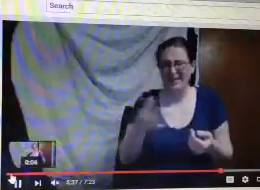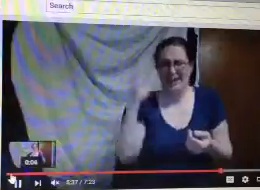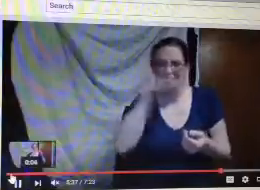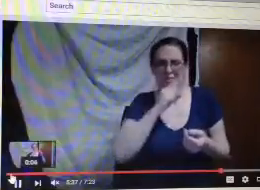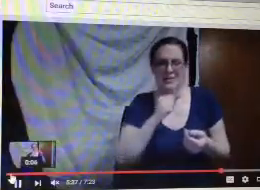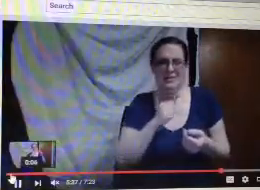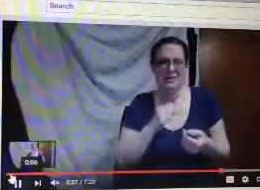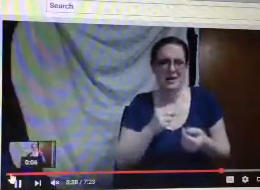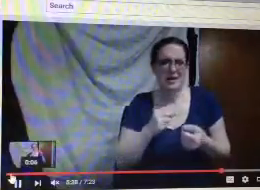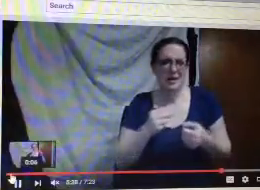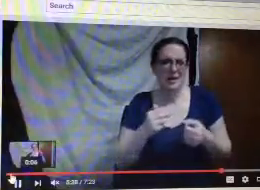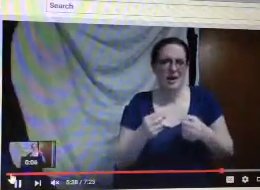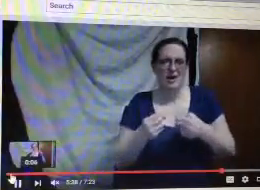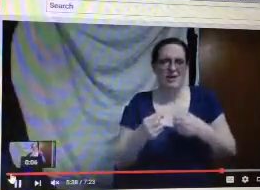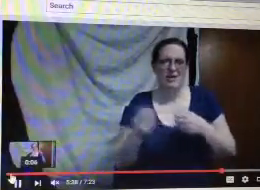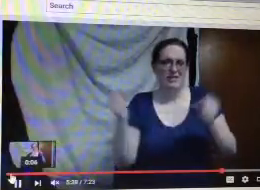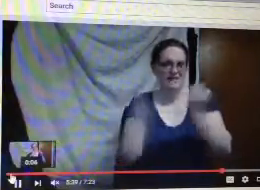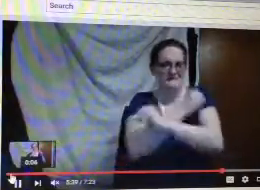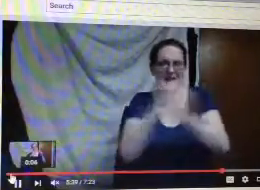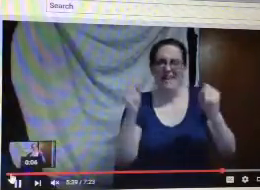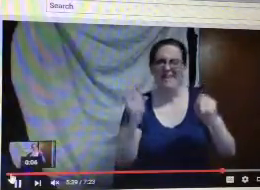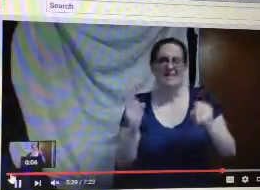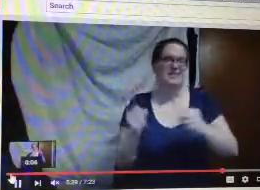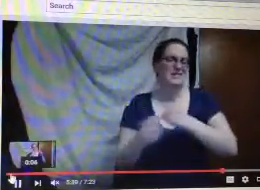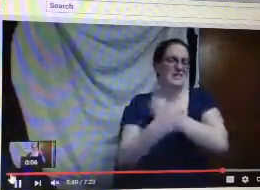she said, what are you thinking? What am I missing?